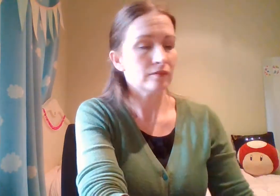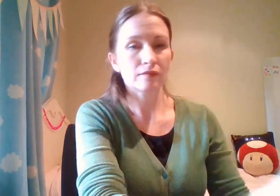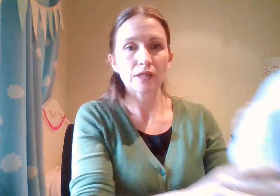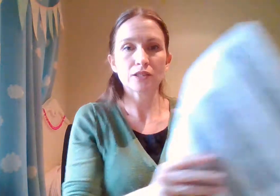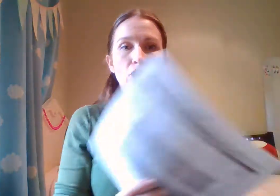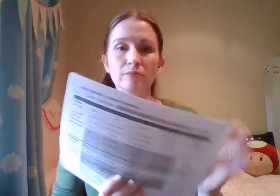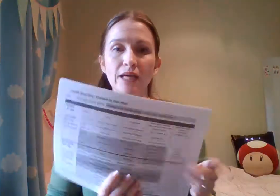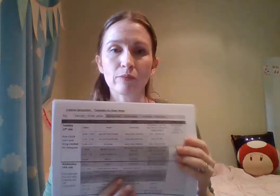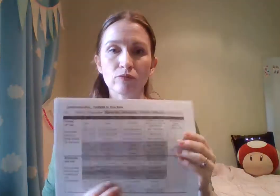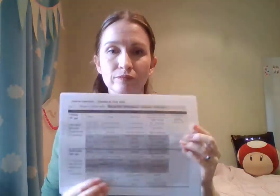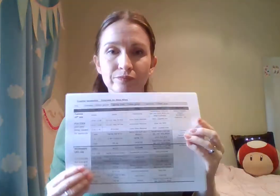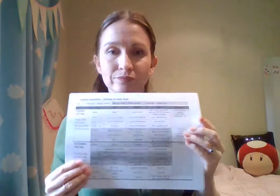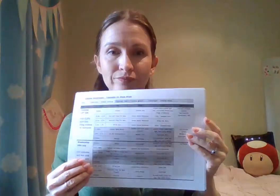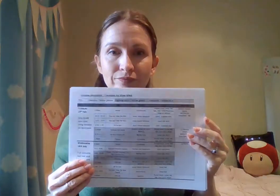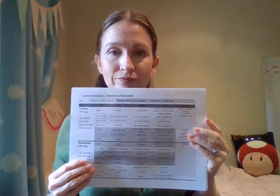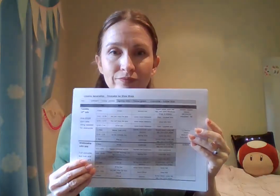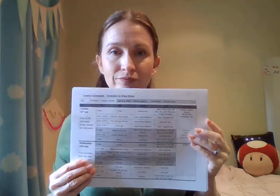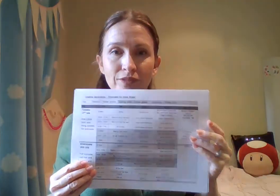a timetable. Okay,